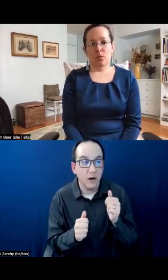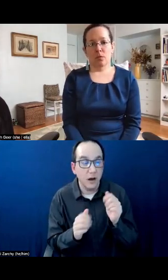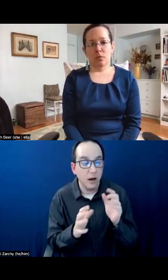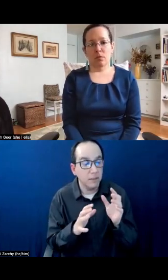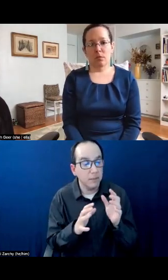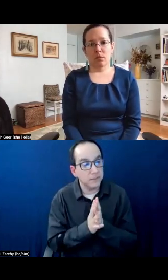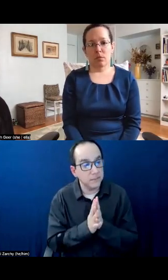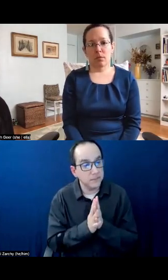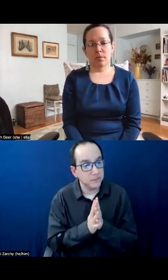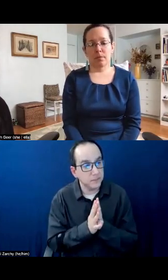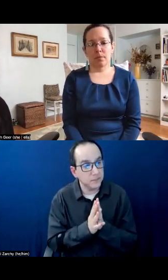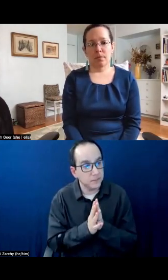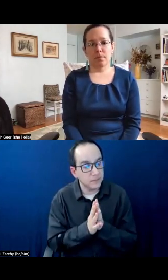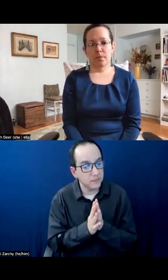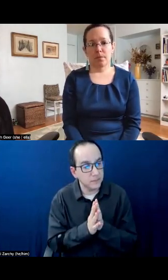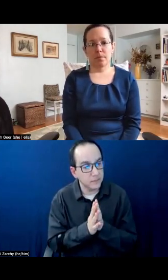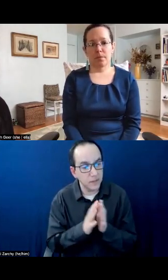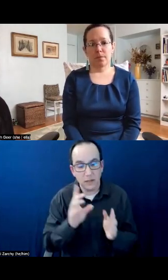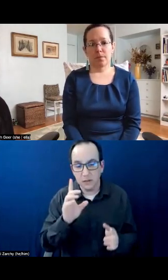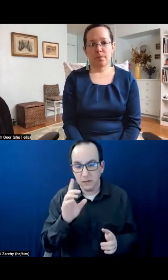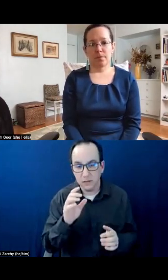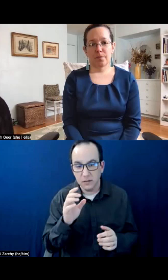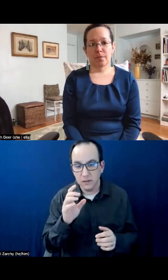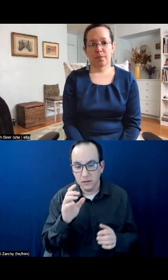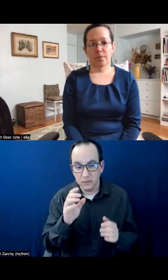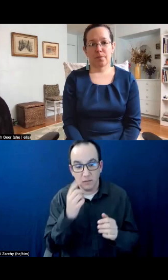So for